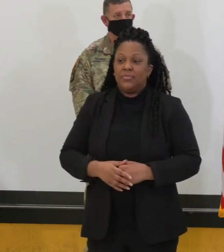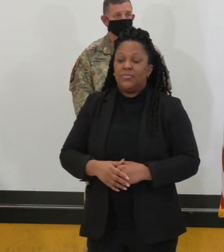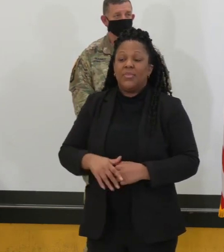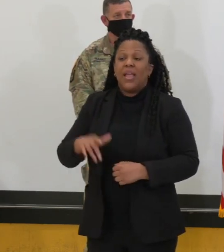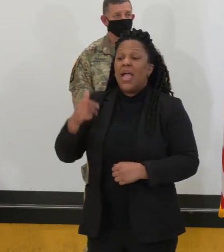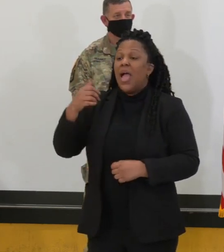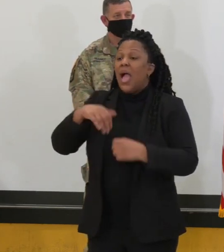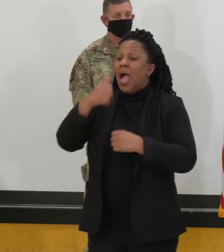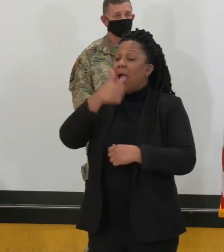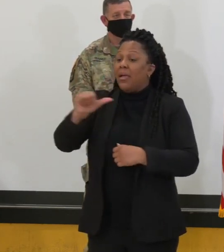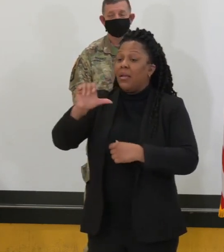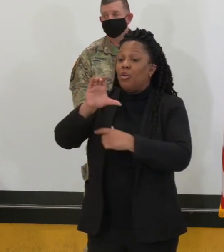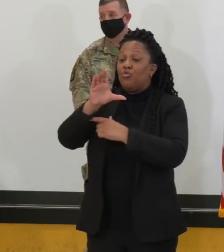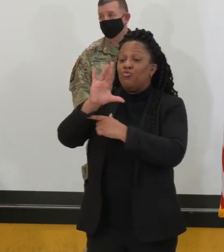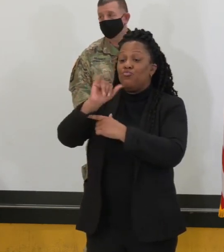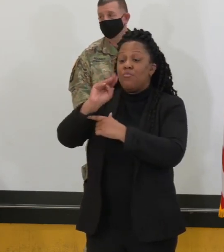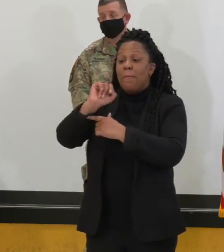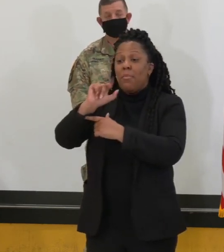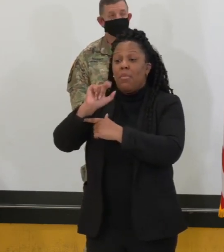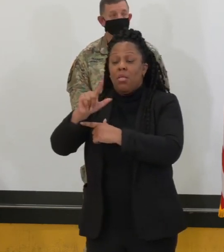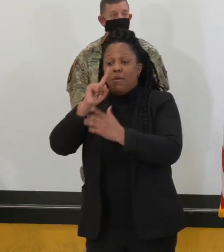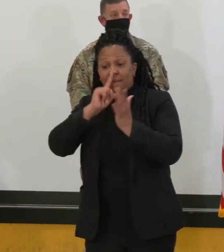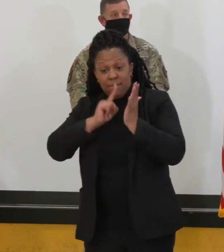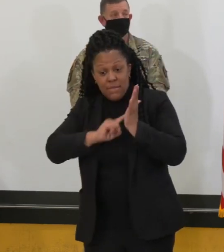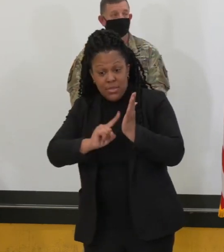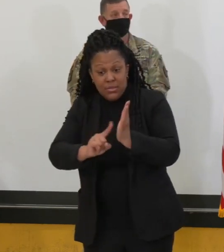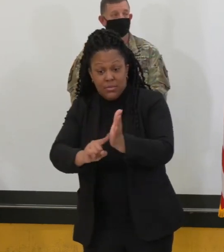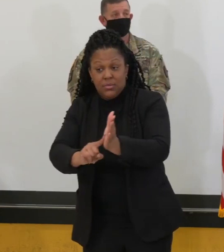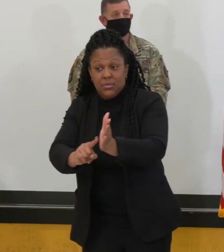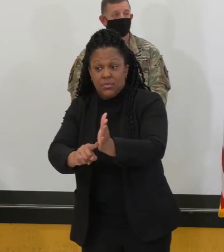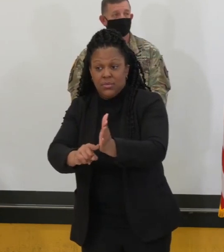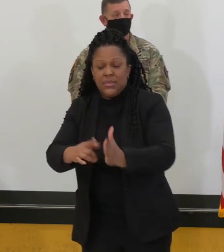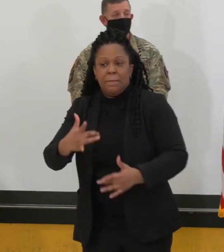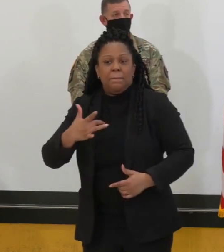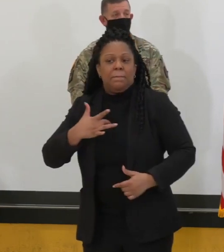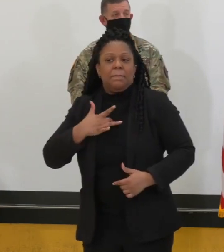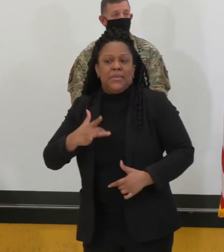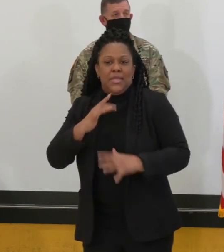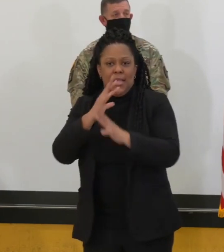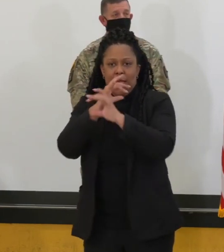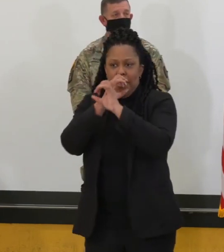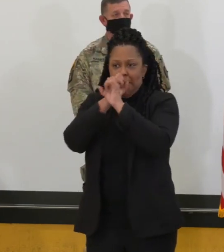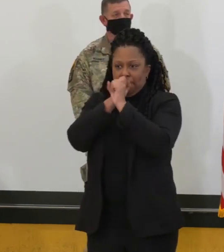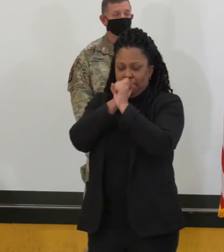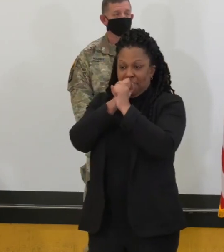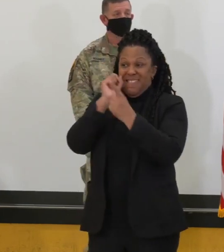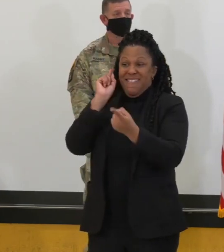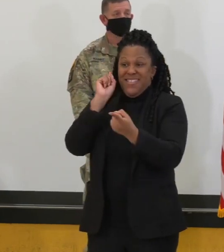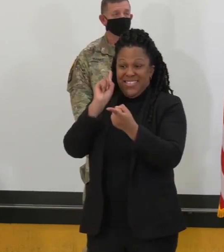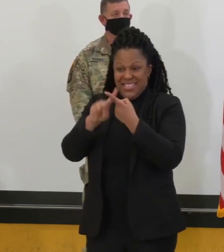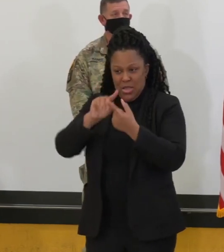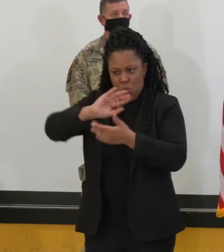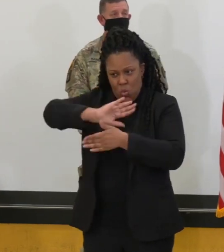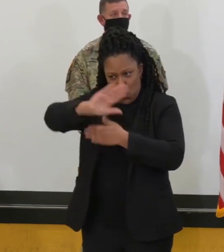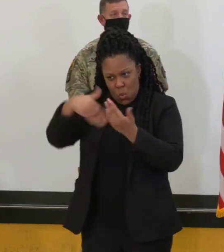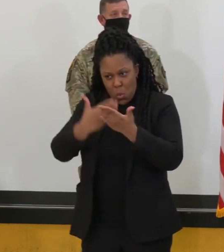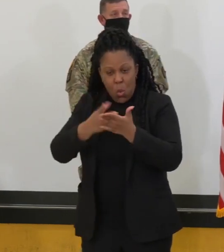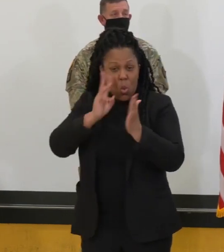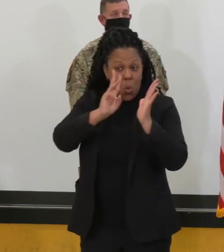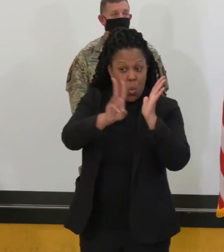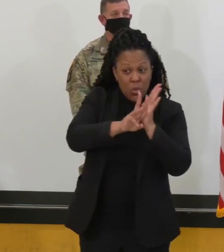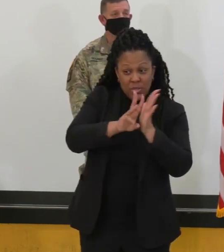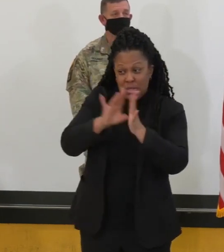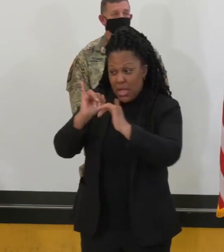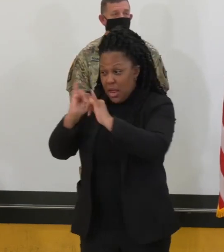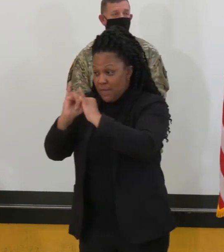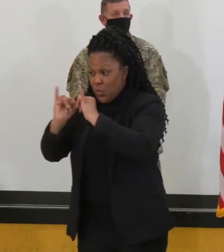have as little information made public until you have all of your witnesses interviewed, because you